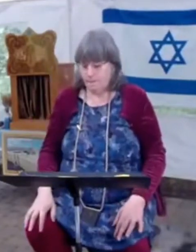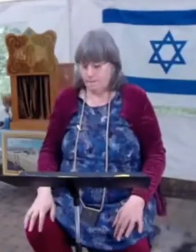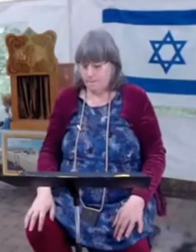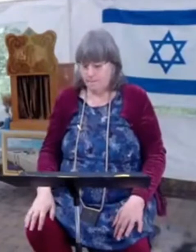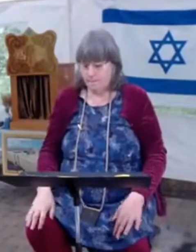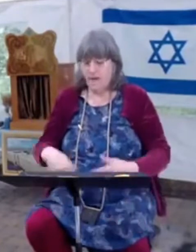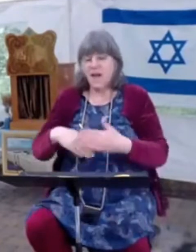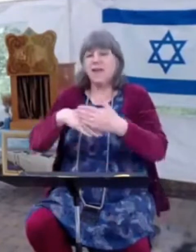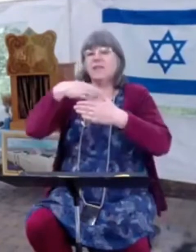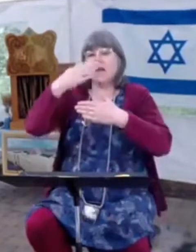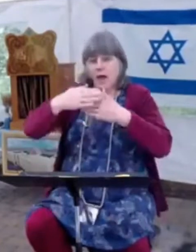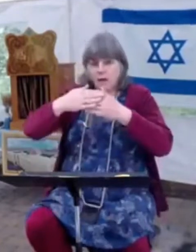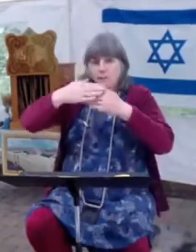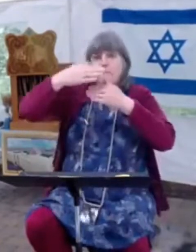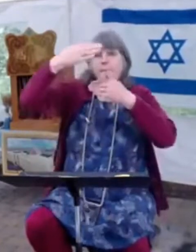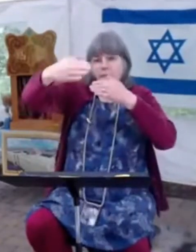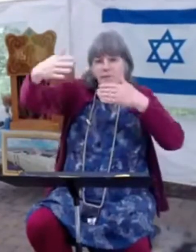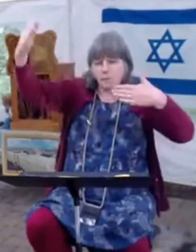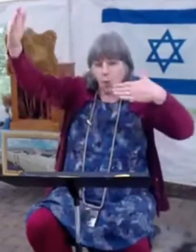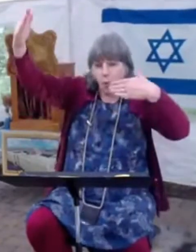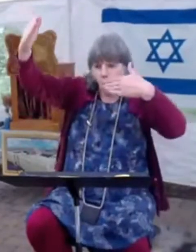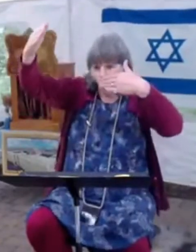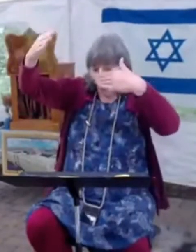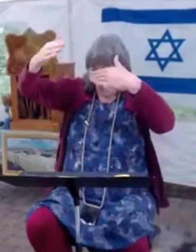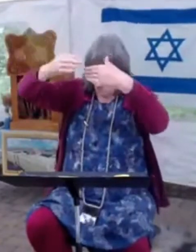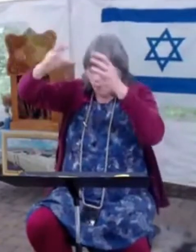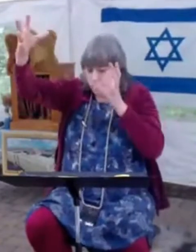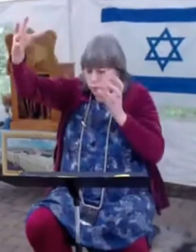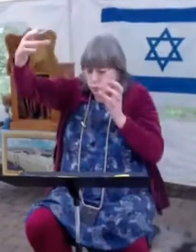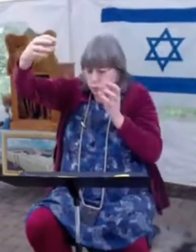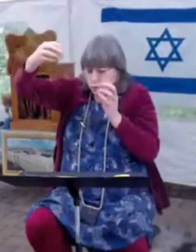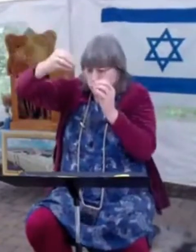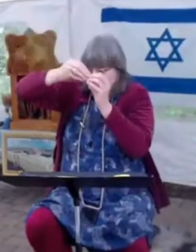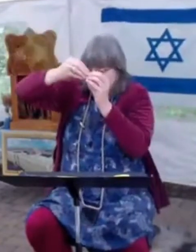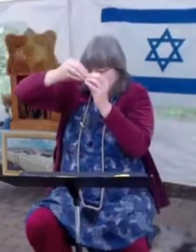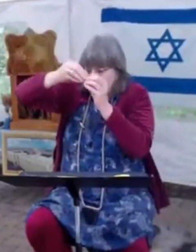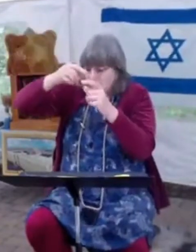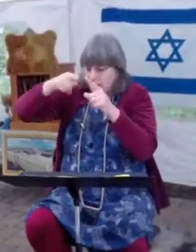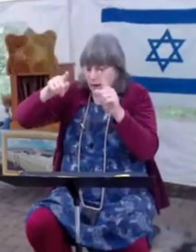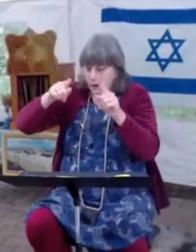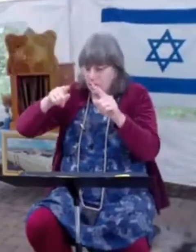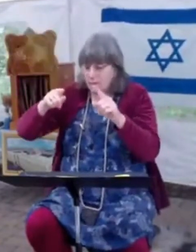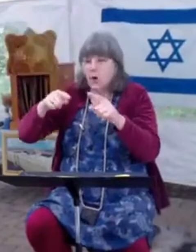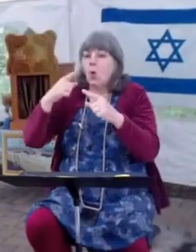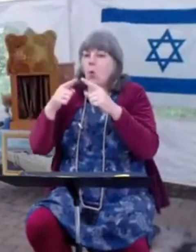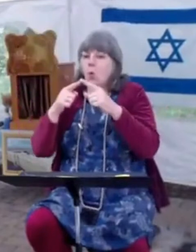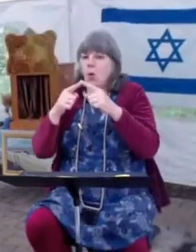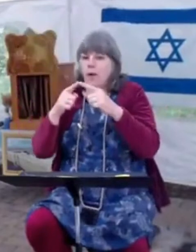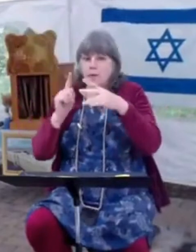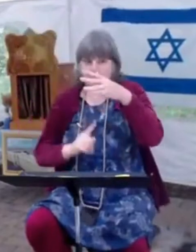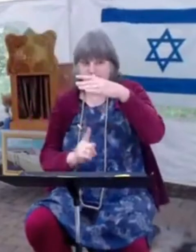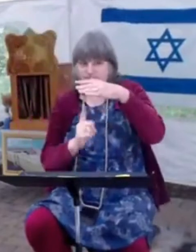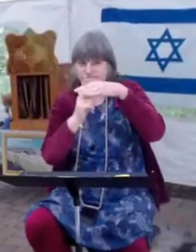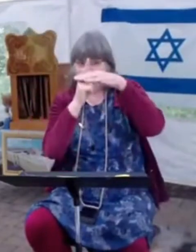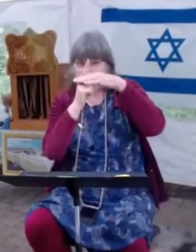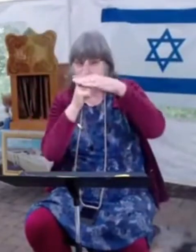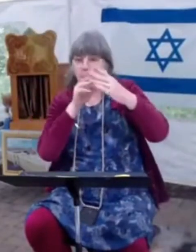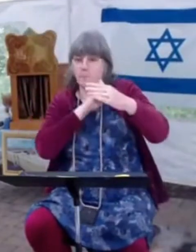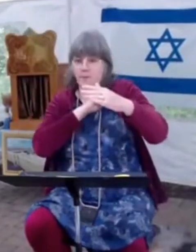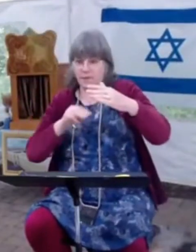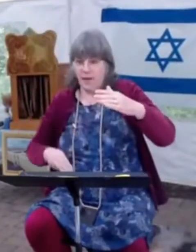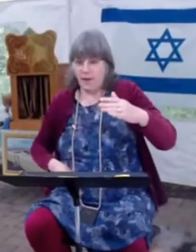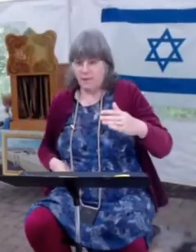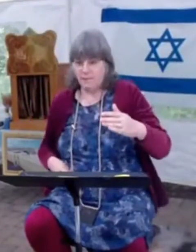The next big step of rapprochement is with the manifestation of the Jewish Messiah.